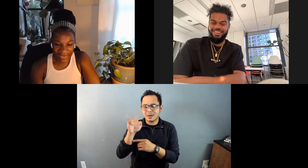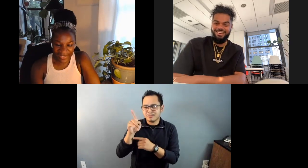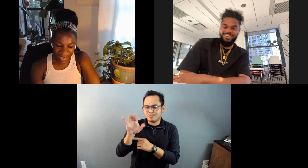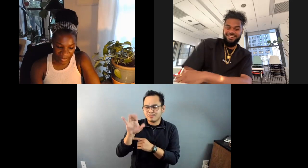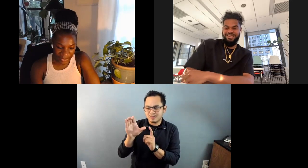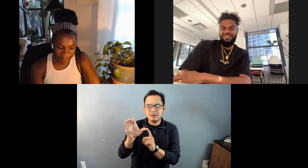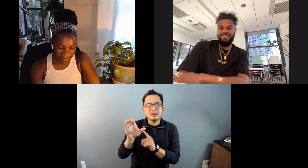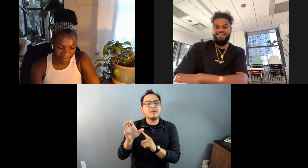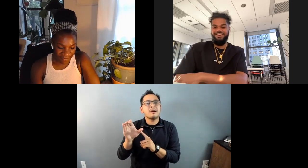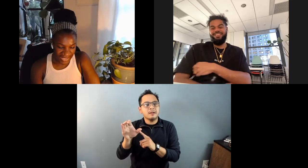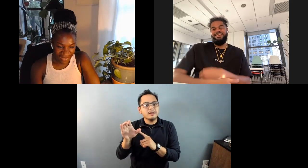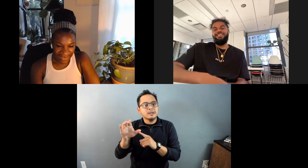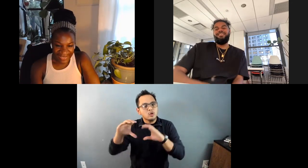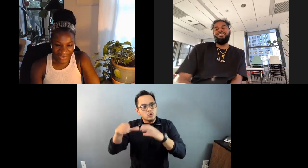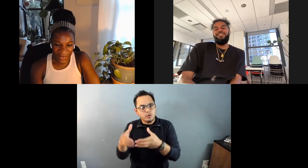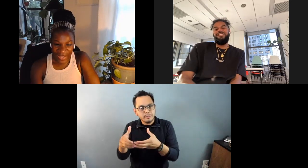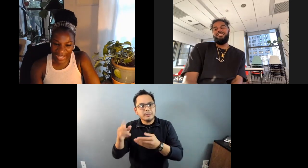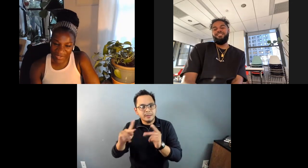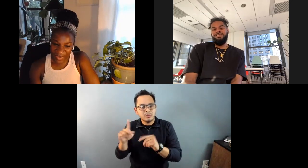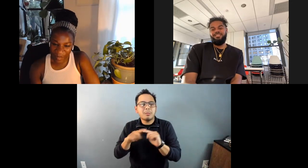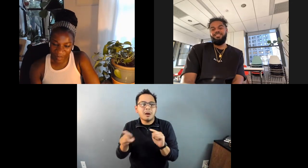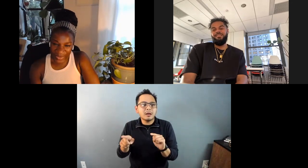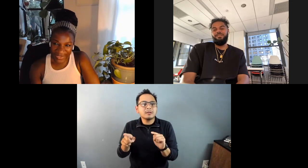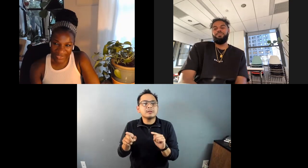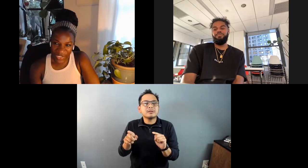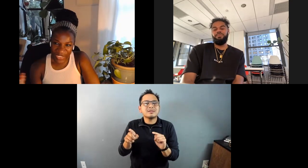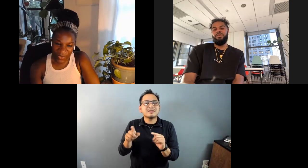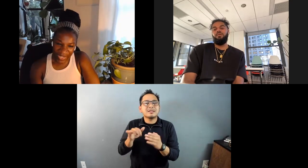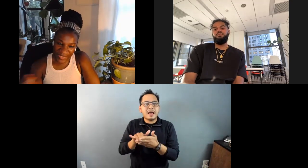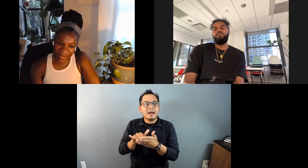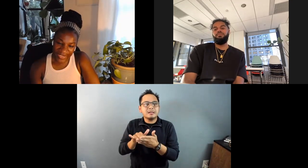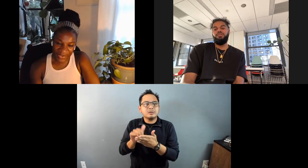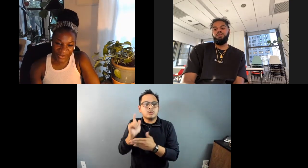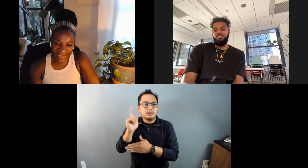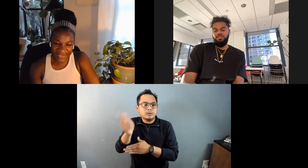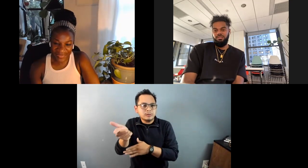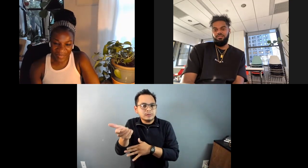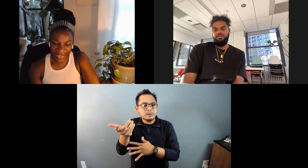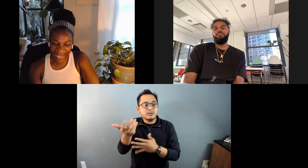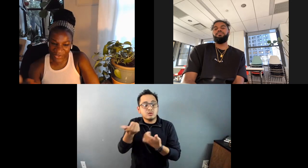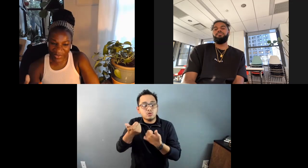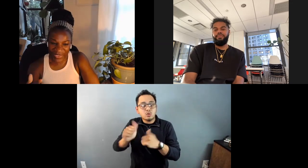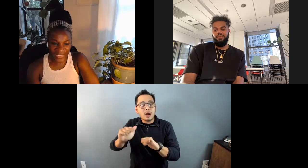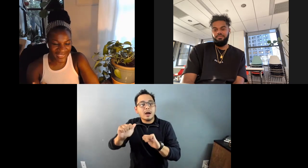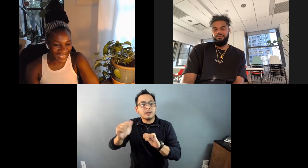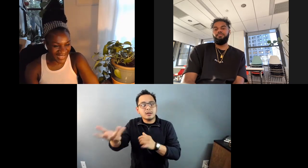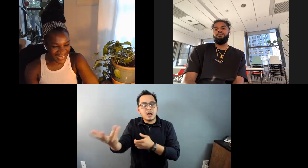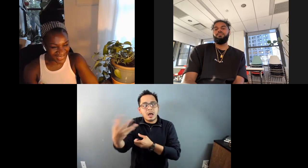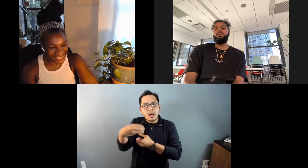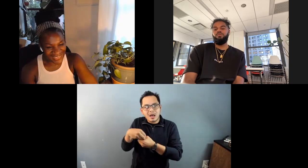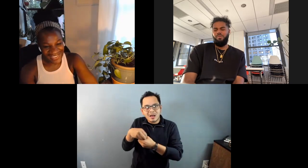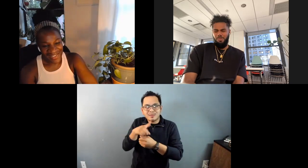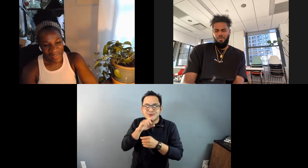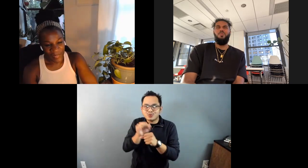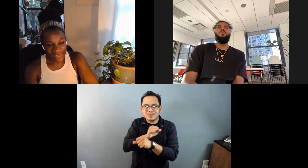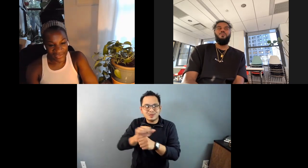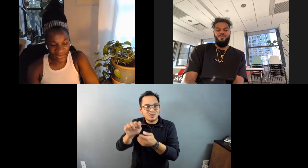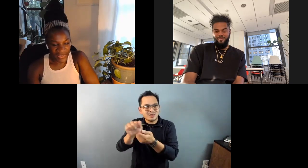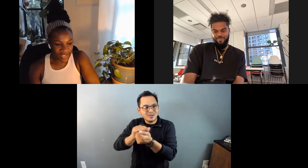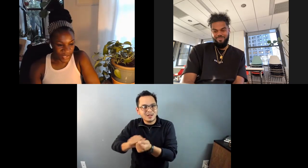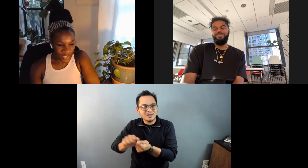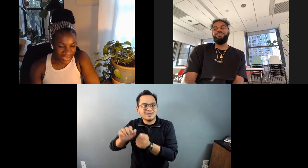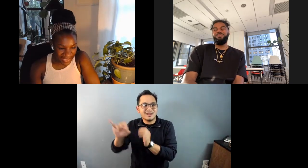think Queens is like a story of people on the margins, right? Like it's just this mixing of people who are like just coming, you know, the whole like melting